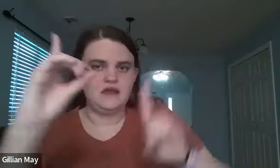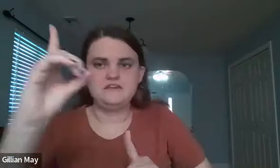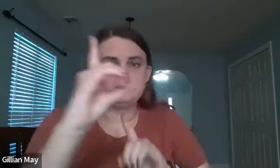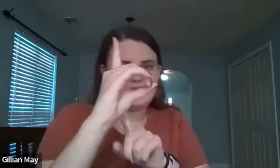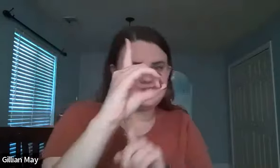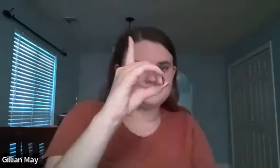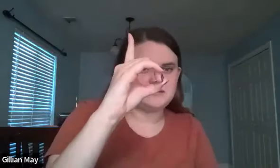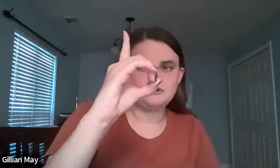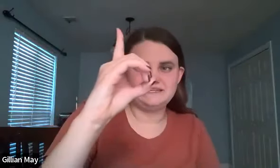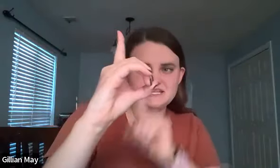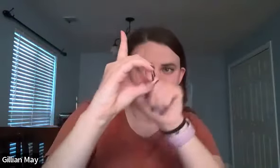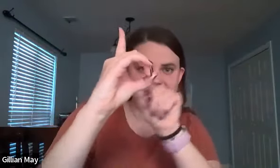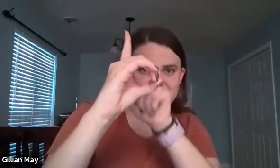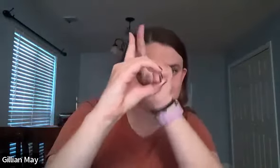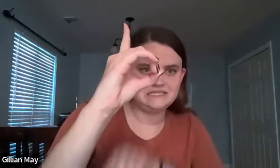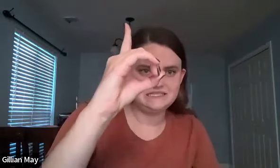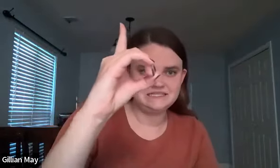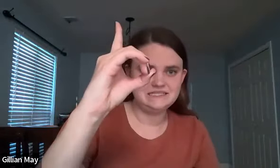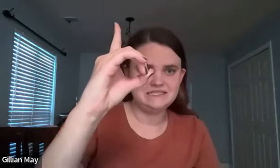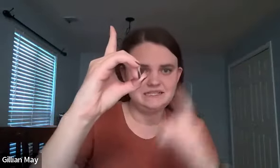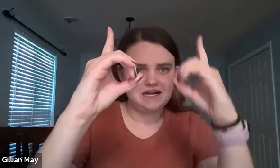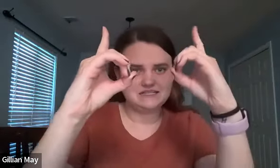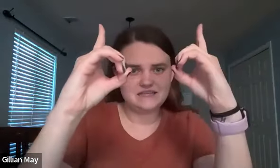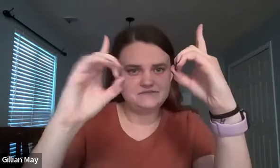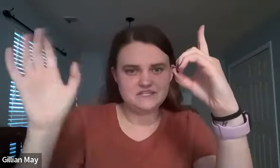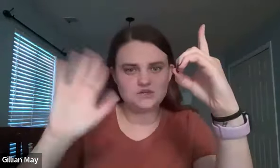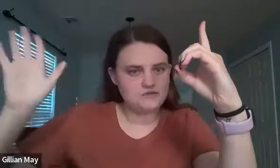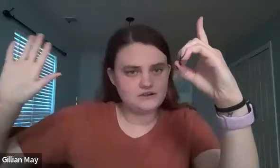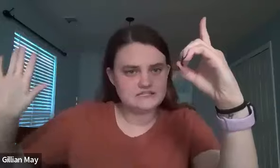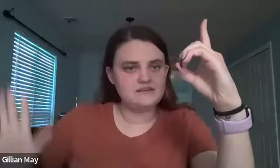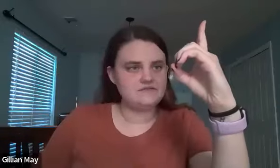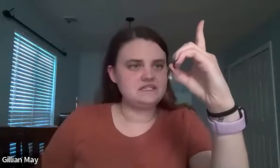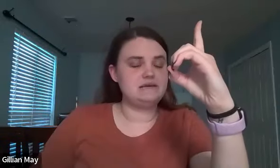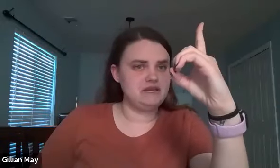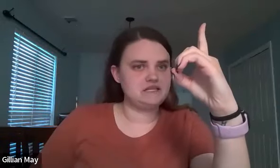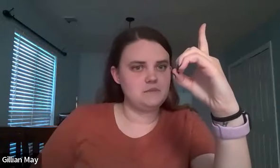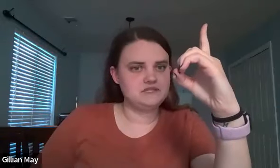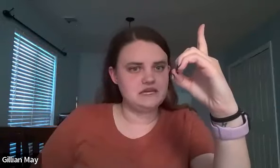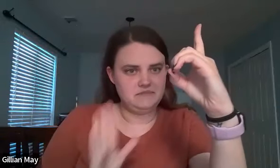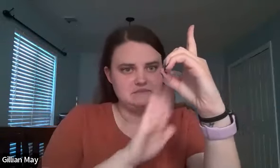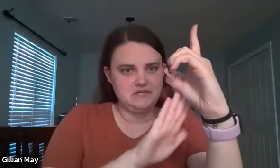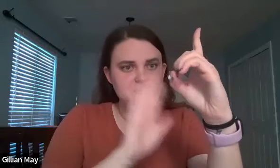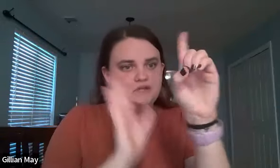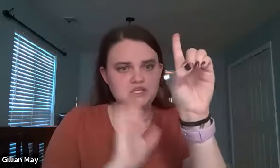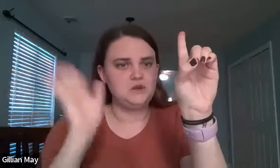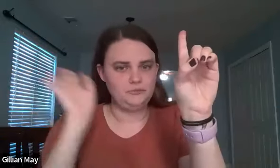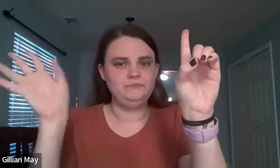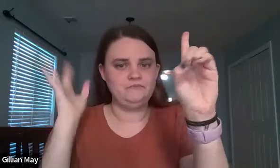think for right-handed people, it does make a D. Us lefties, whoever else is a lefty, it makes a B, but you know,